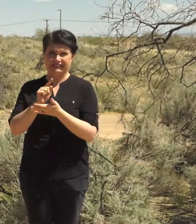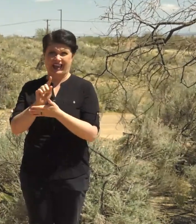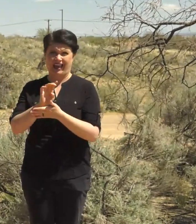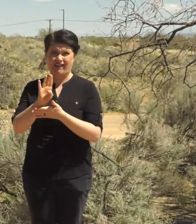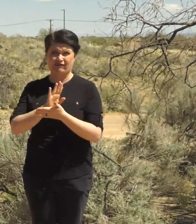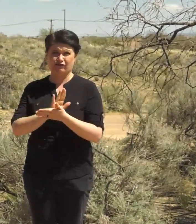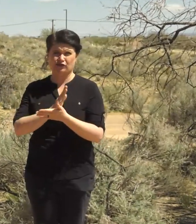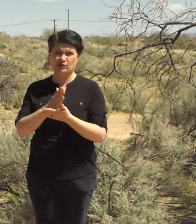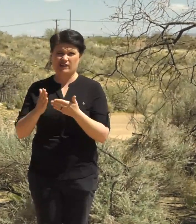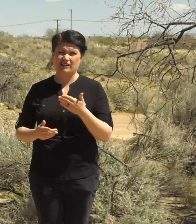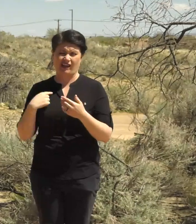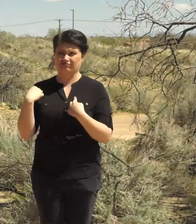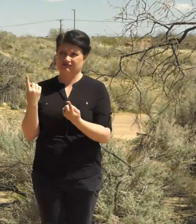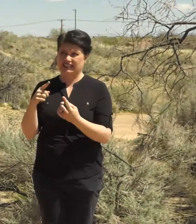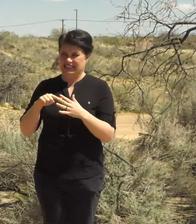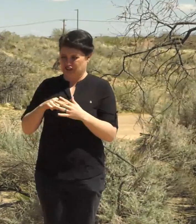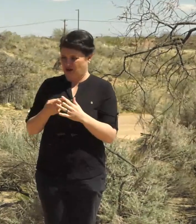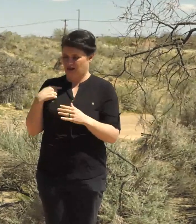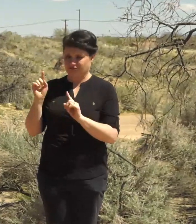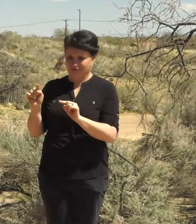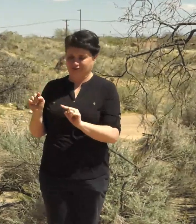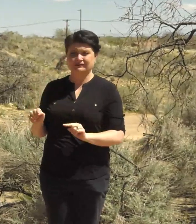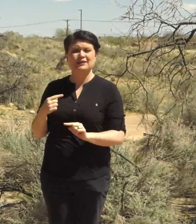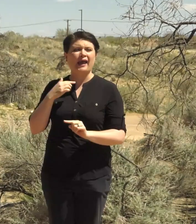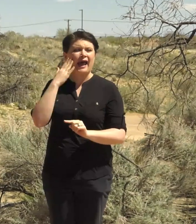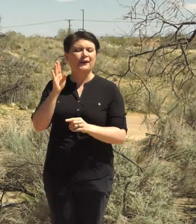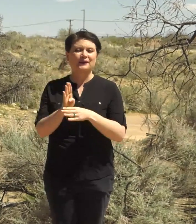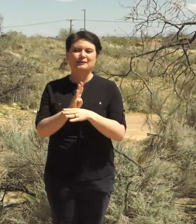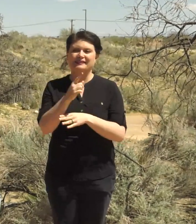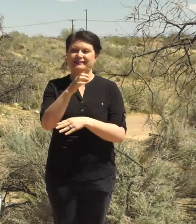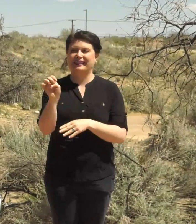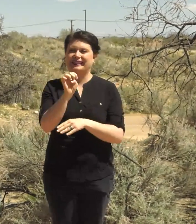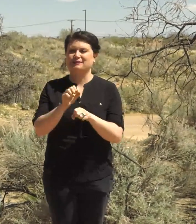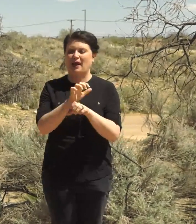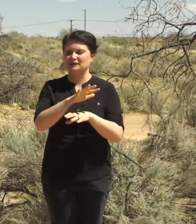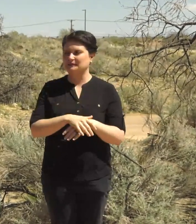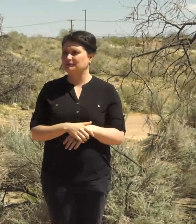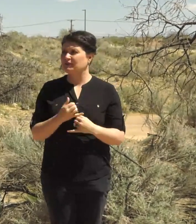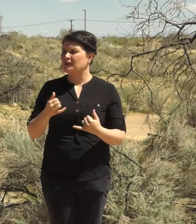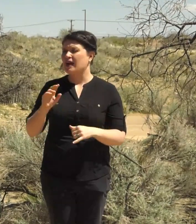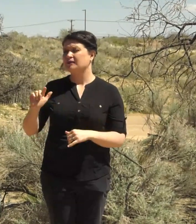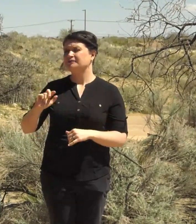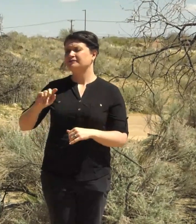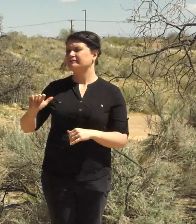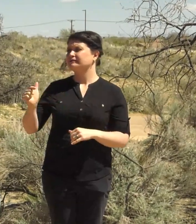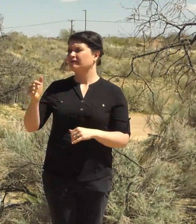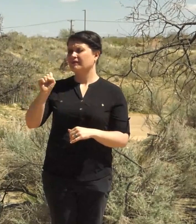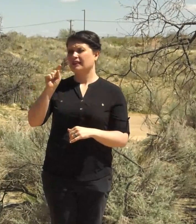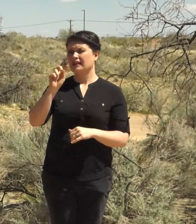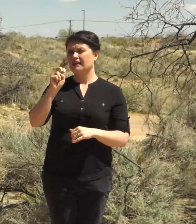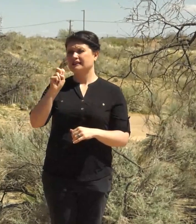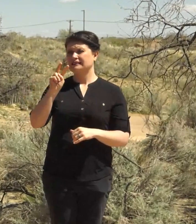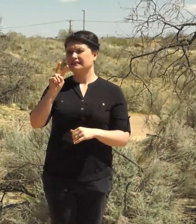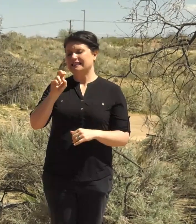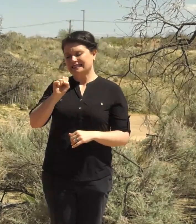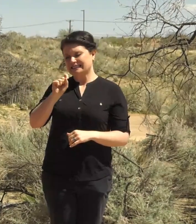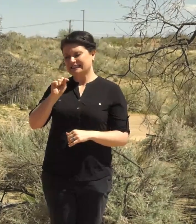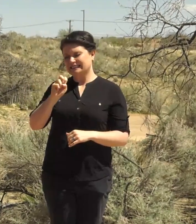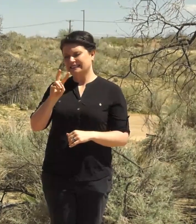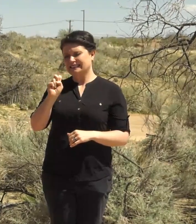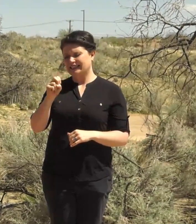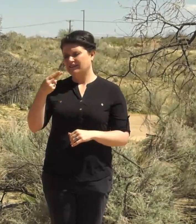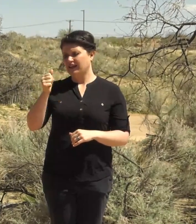this started, and I know it's busy out there in these mountains too. So Steve Hattenbach,